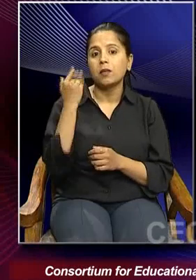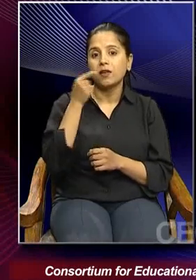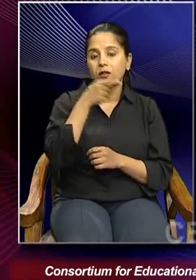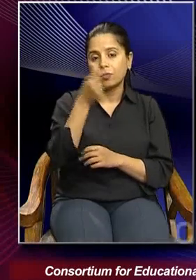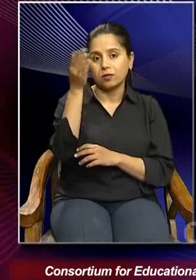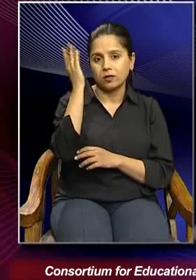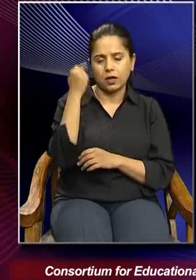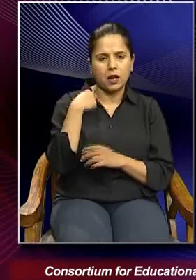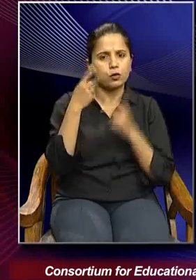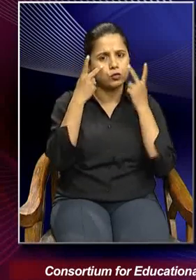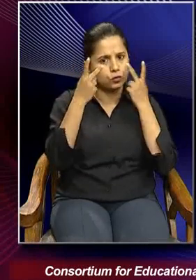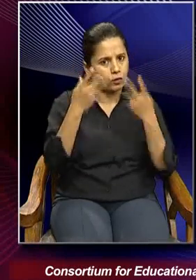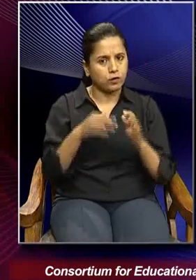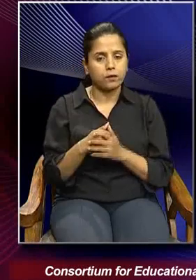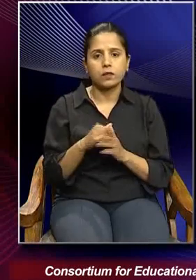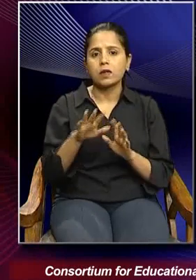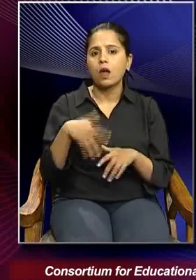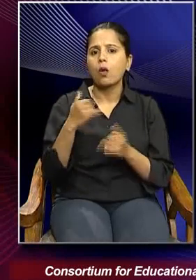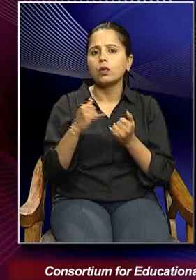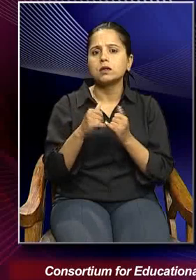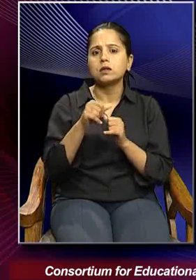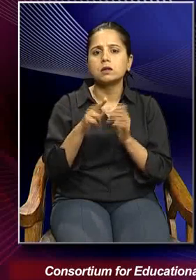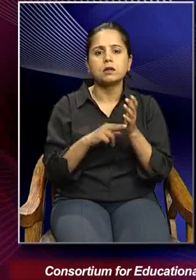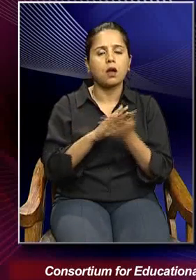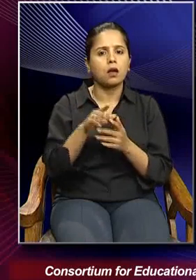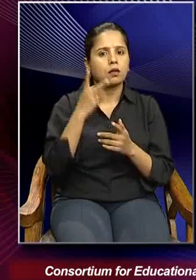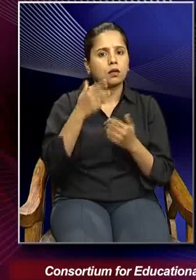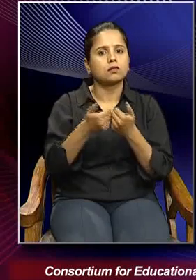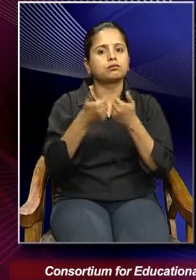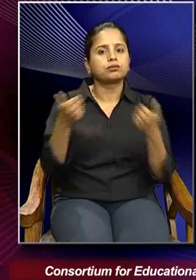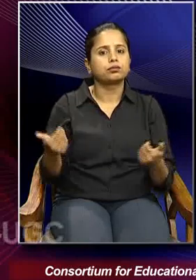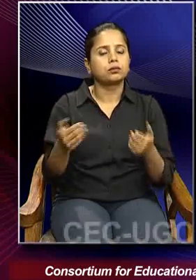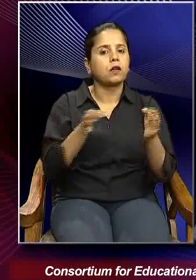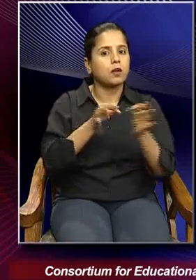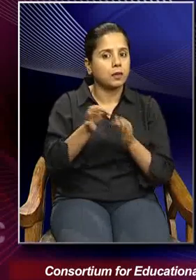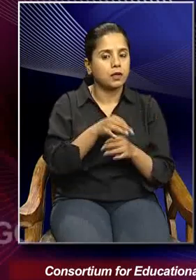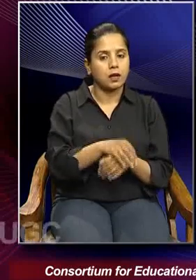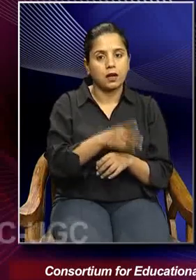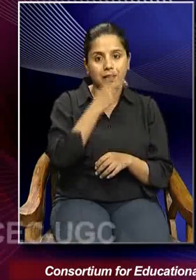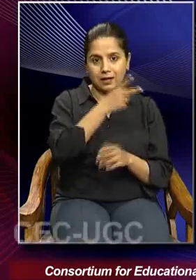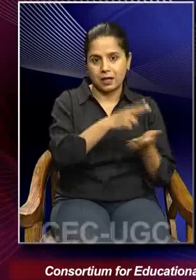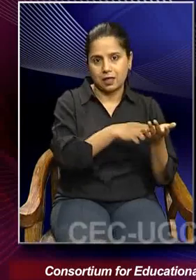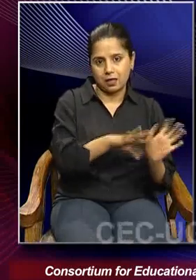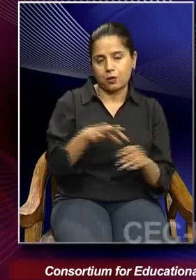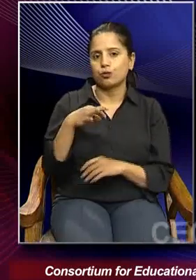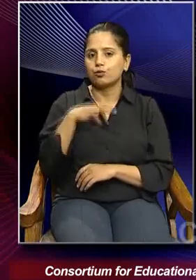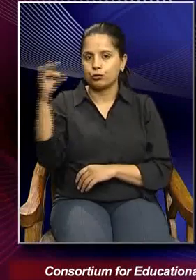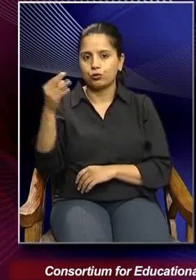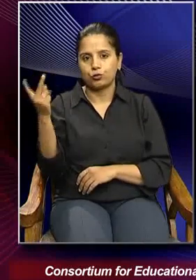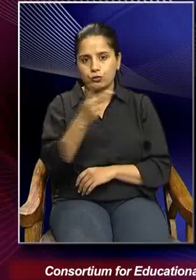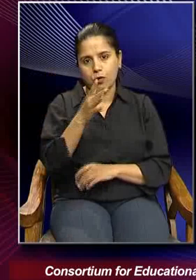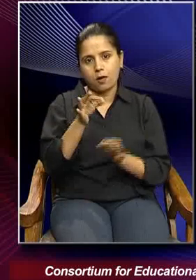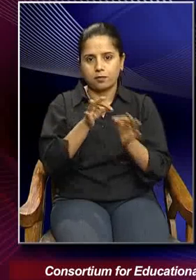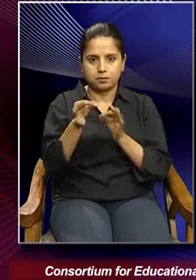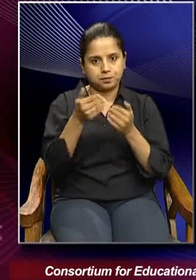lectures, we saw that how Sāṅkhya made a distinction between Purush and Prakriti,